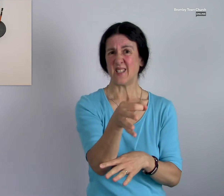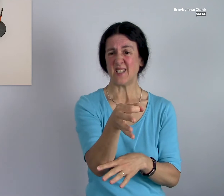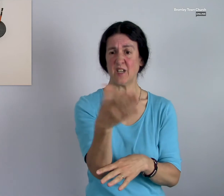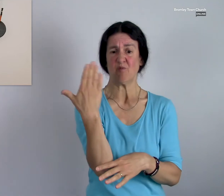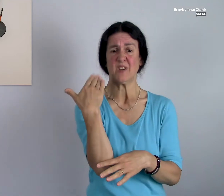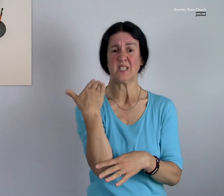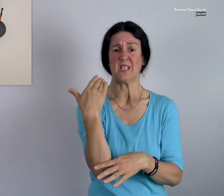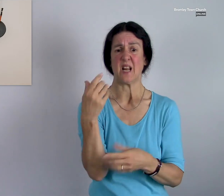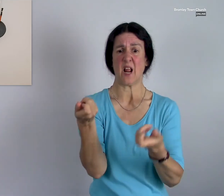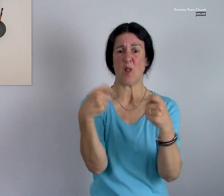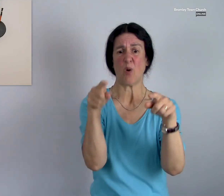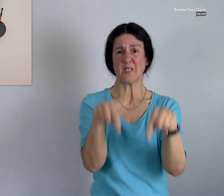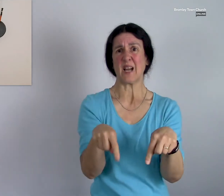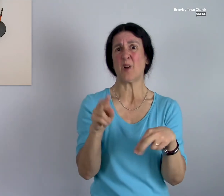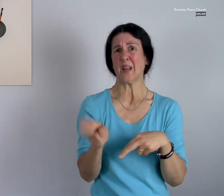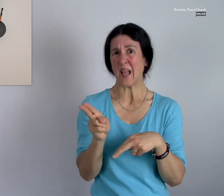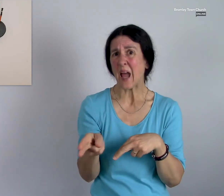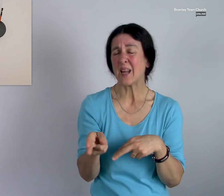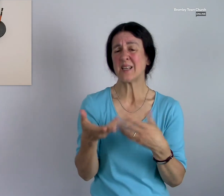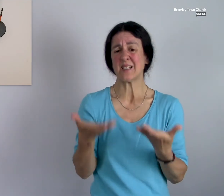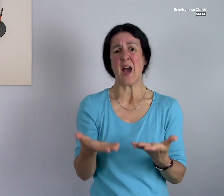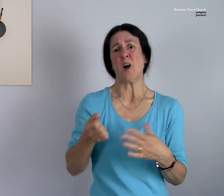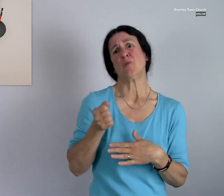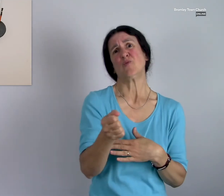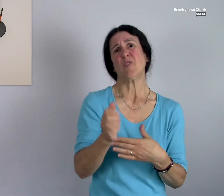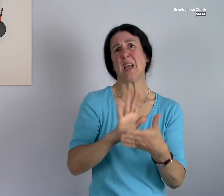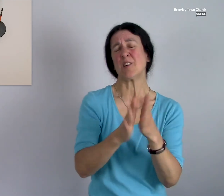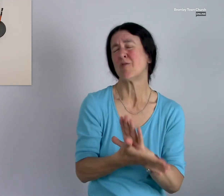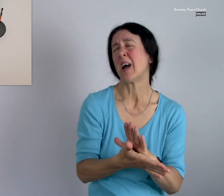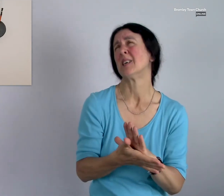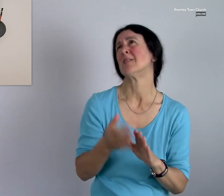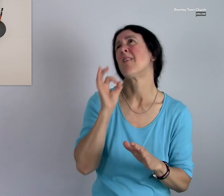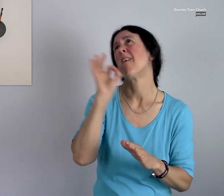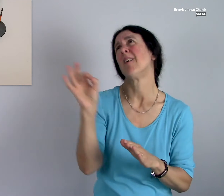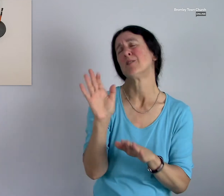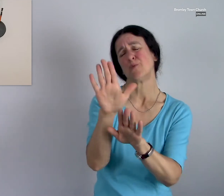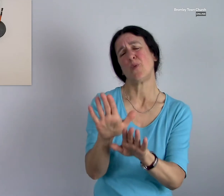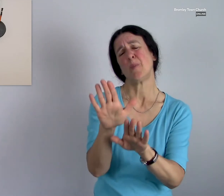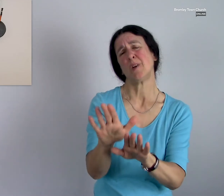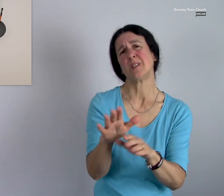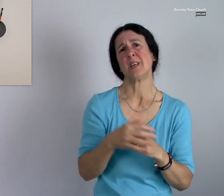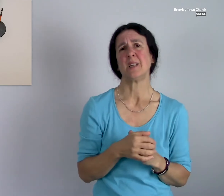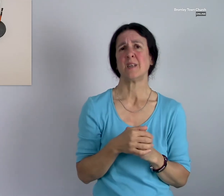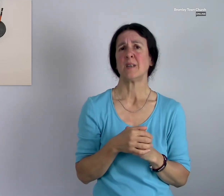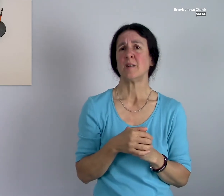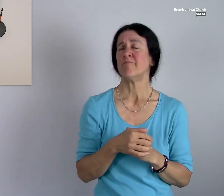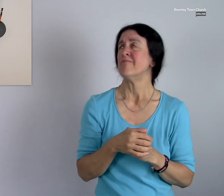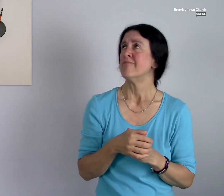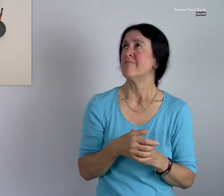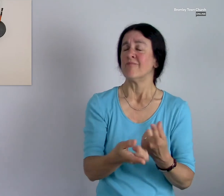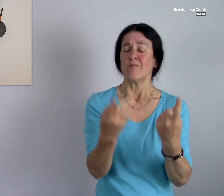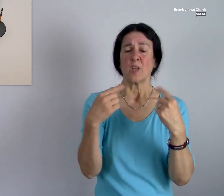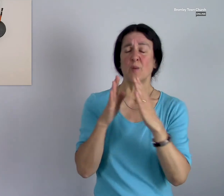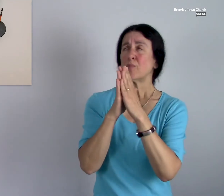crash. Father, have mercy, Lord. Have mercy in Jesus' name. We pray for this nation as we continue to go